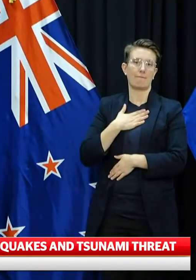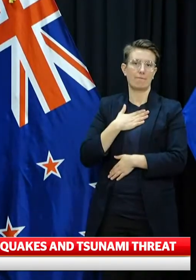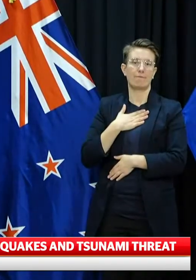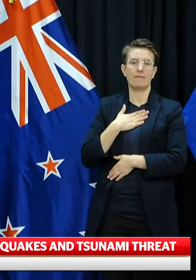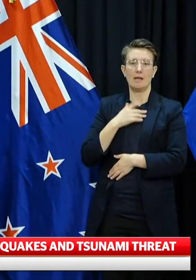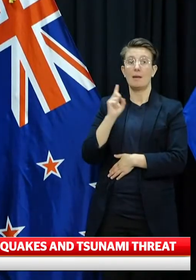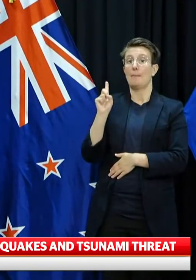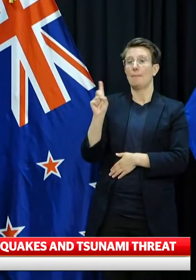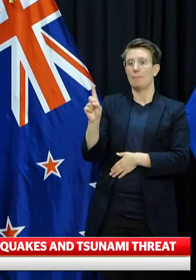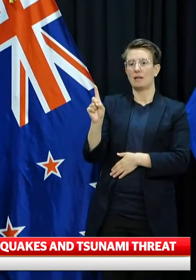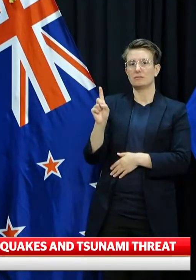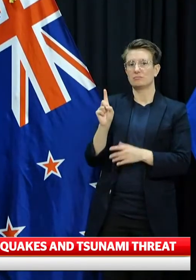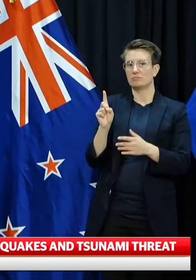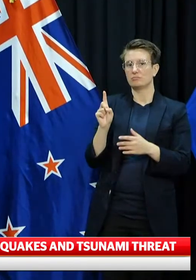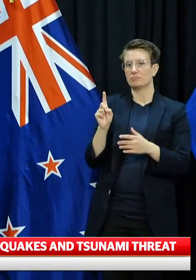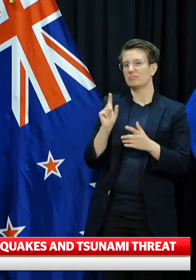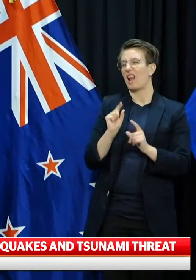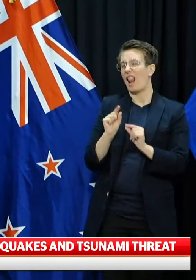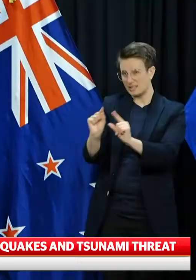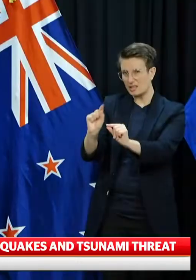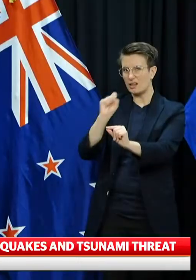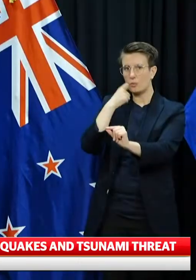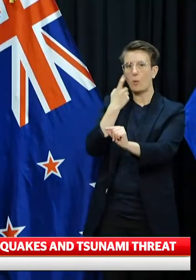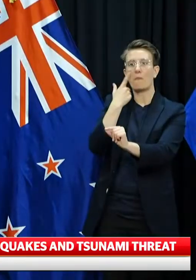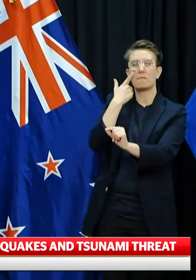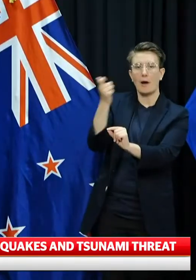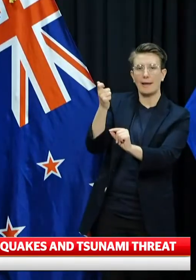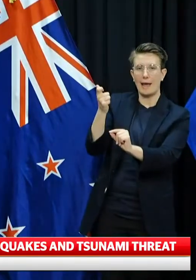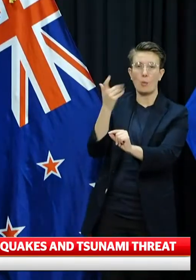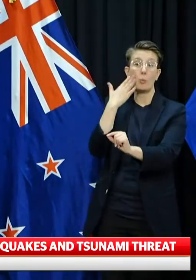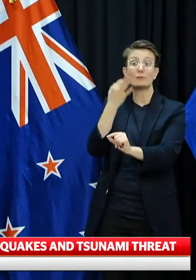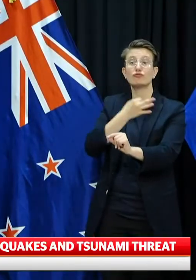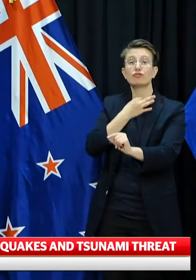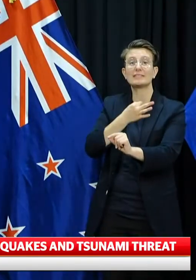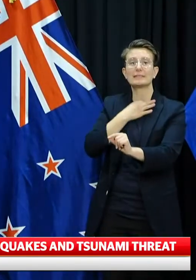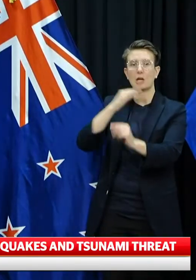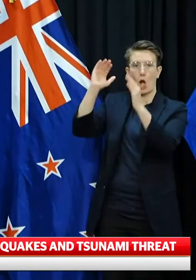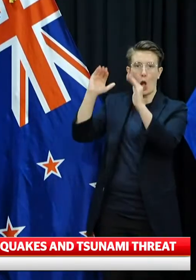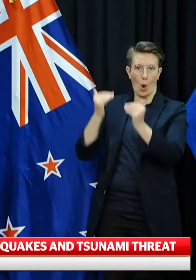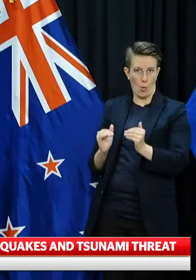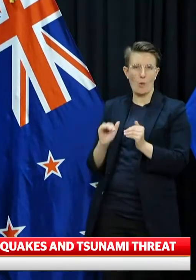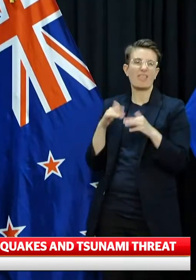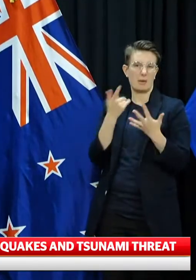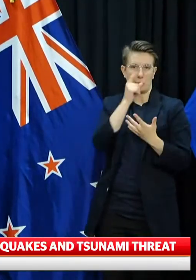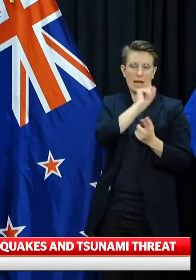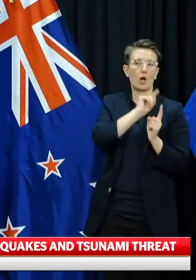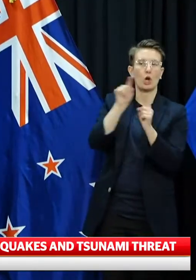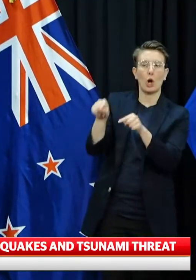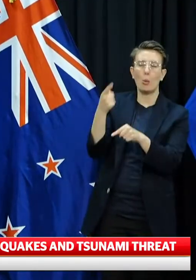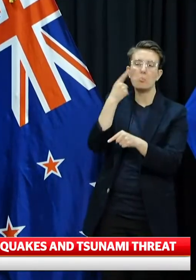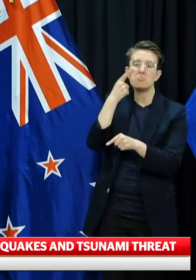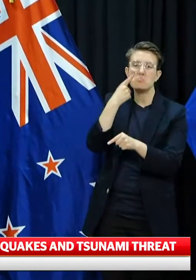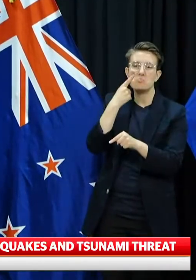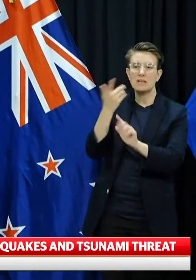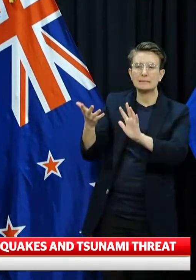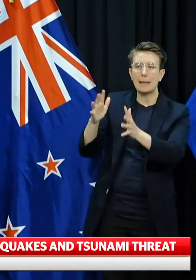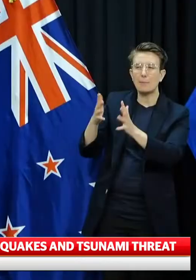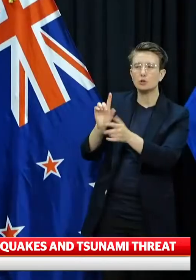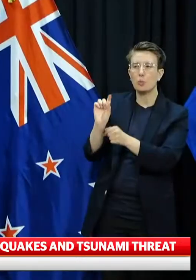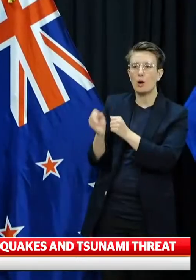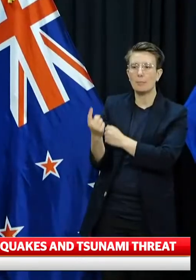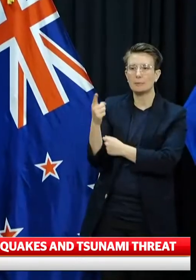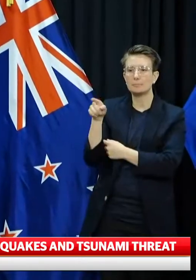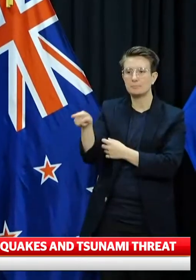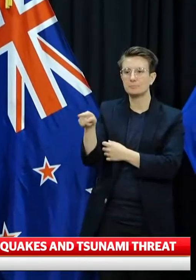the emergency and any kind of emergent risks are contained, then we'll be able to undertake that risk assessment. About